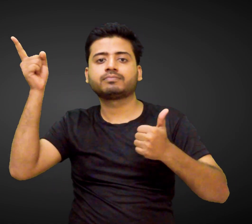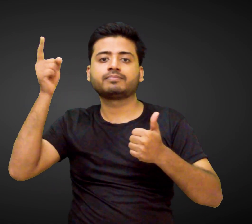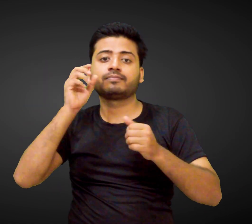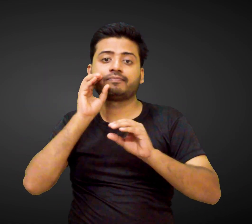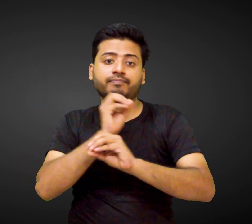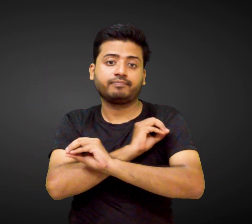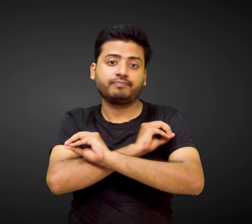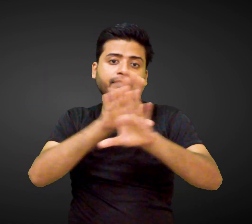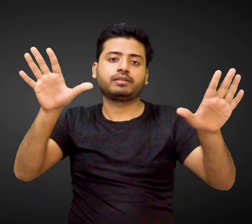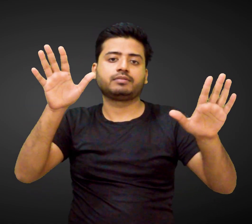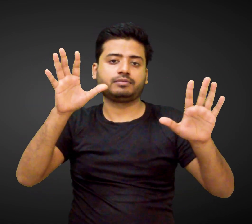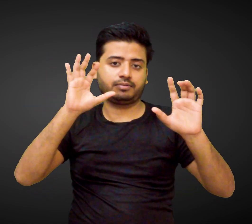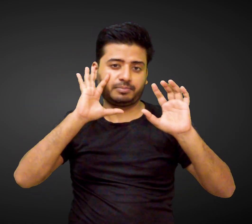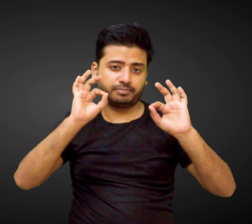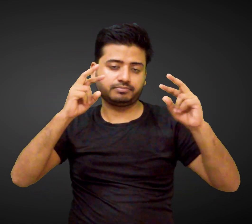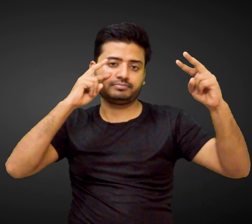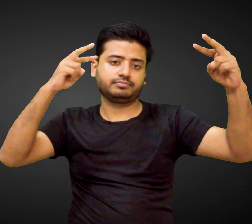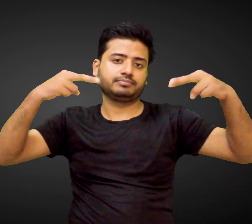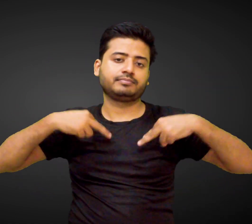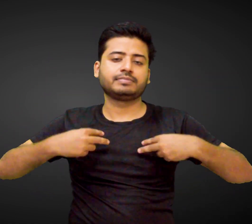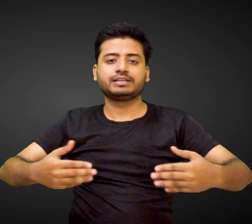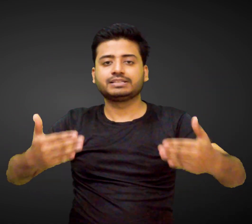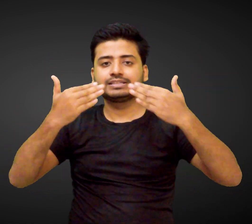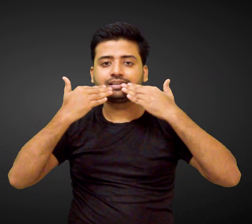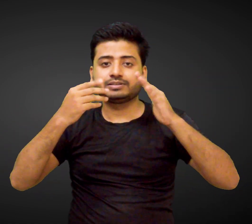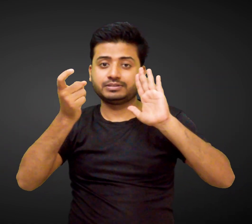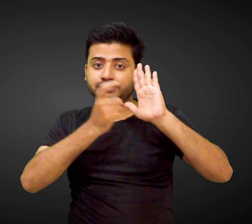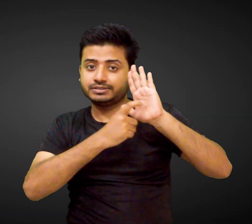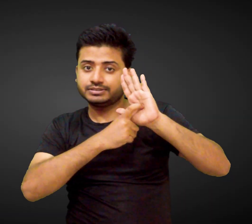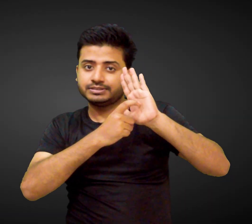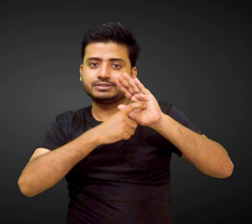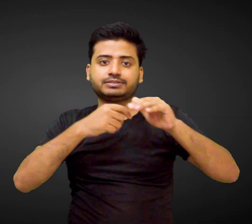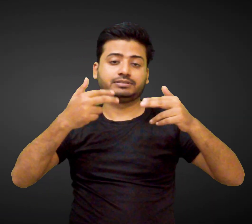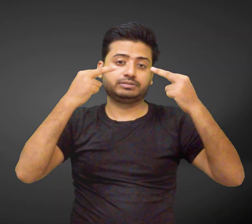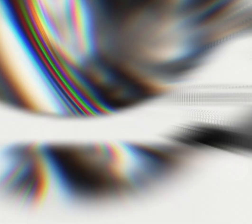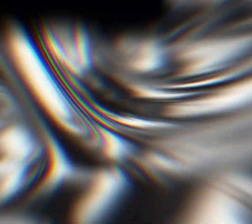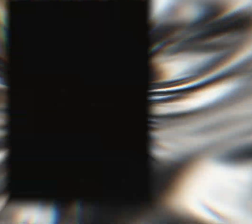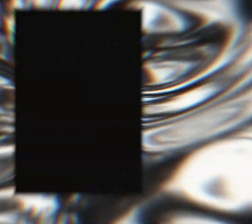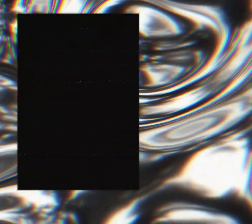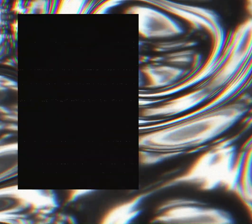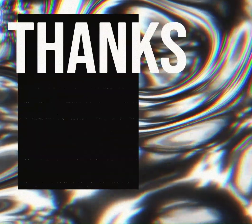diesel engine is still some 20% greater than the petrol engine, despite the diesel